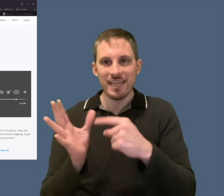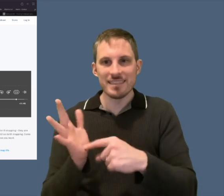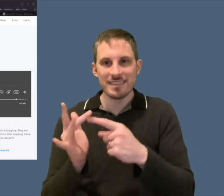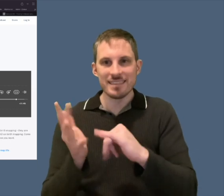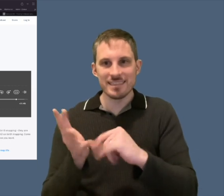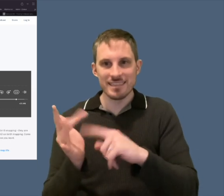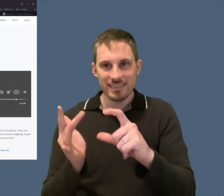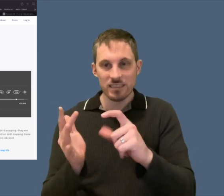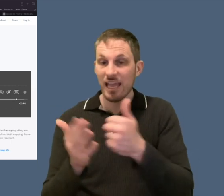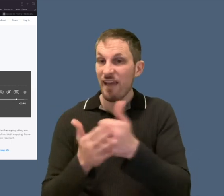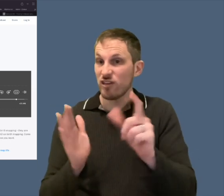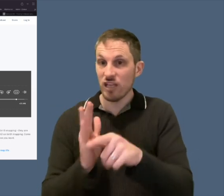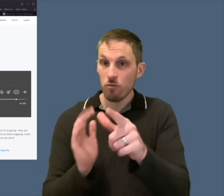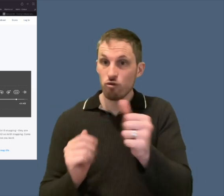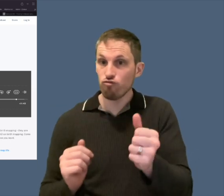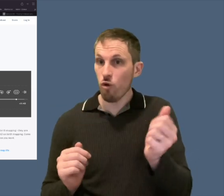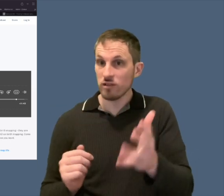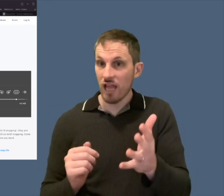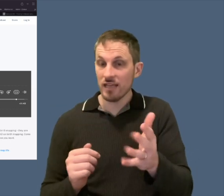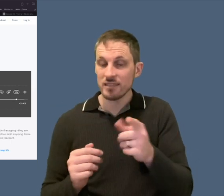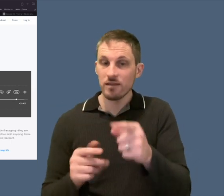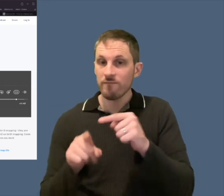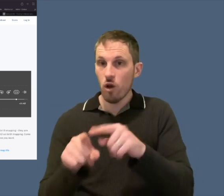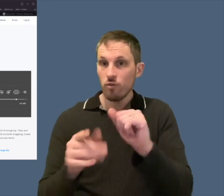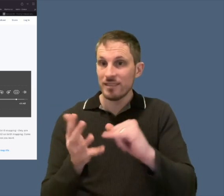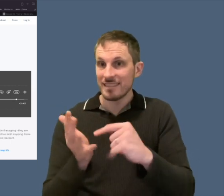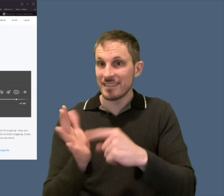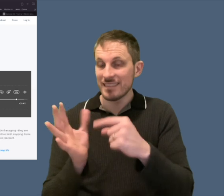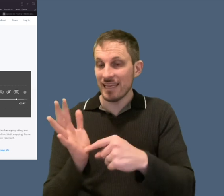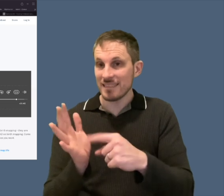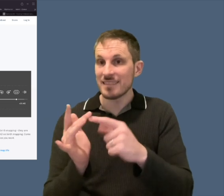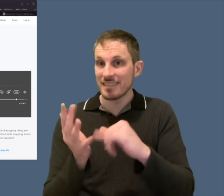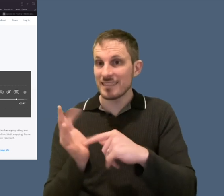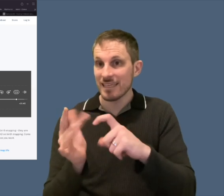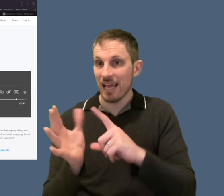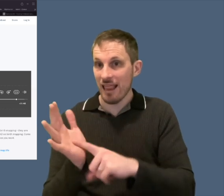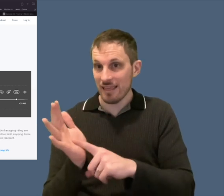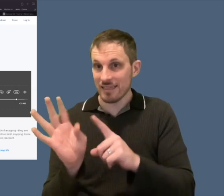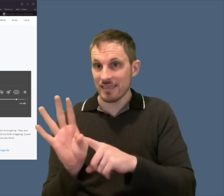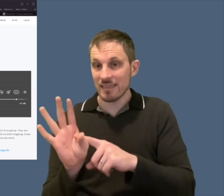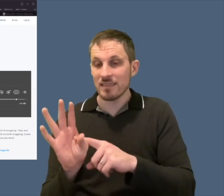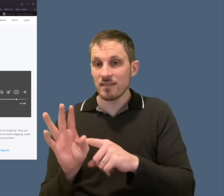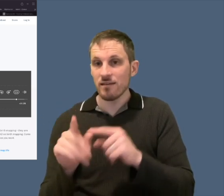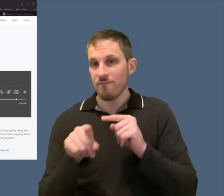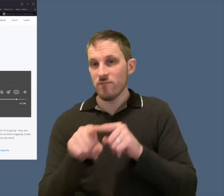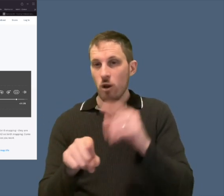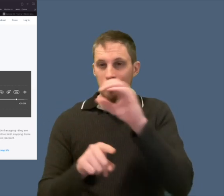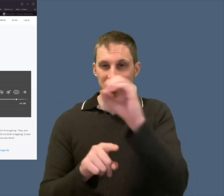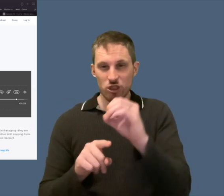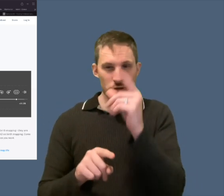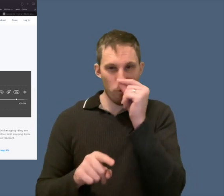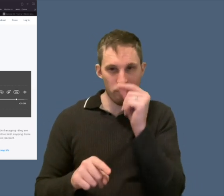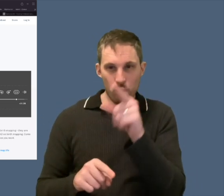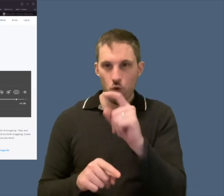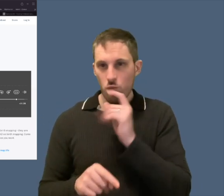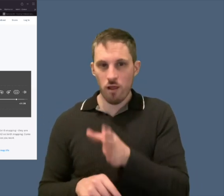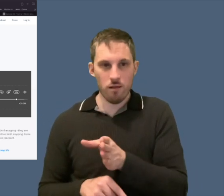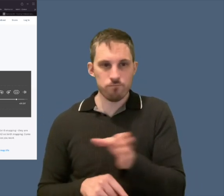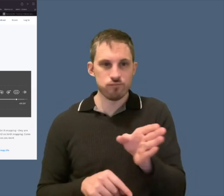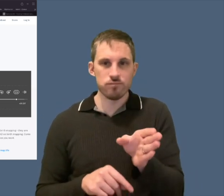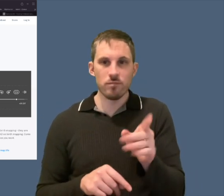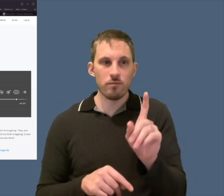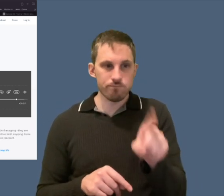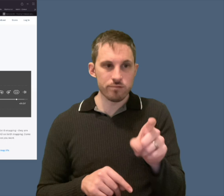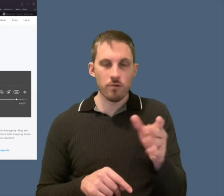every time you roll the dice, statistically, you're going to end up on a scenario that is based on the outcomes in